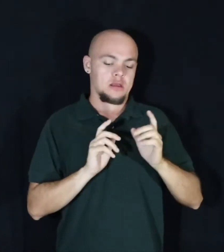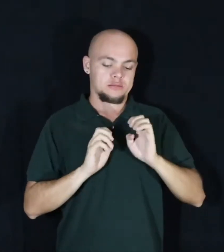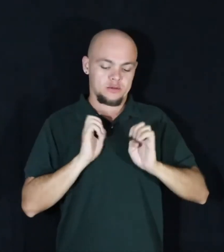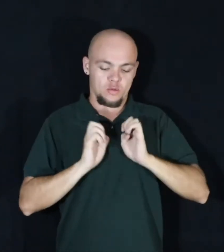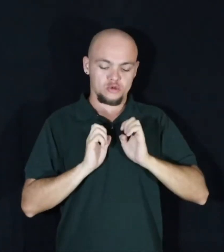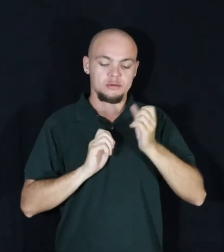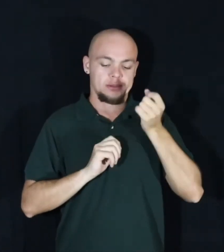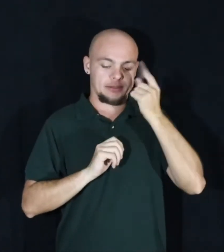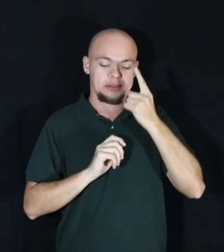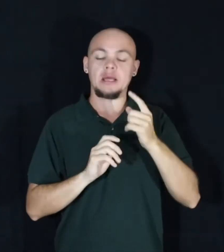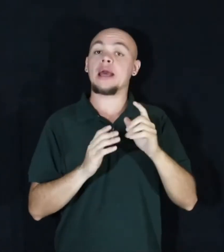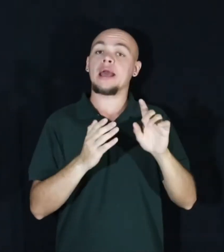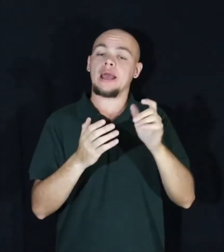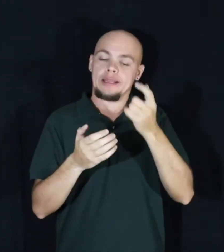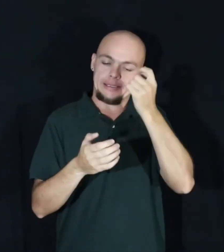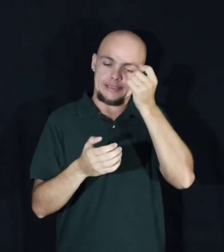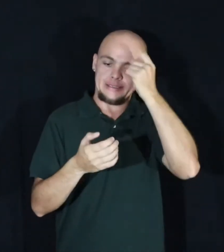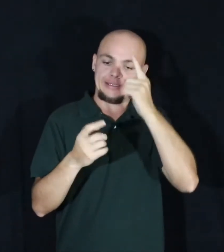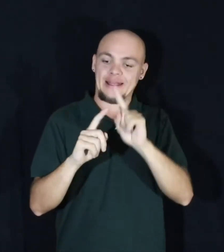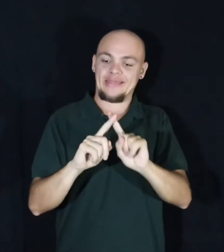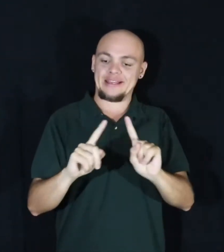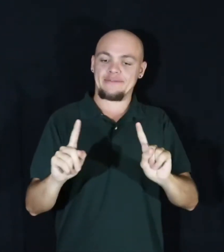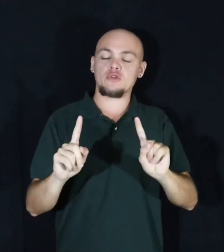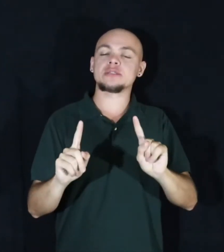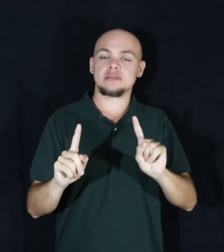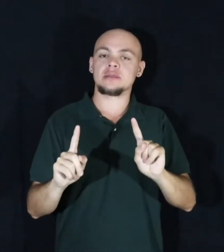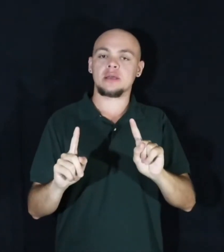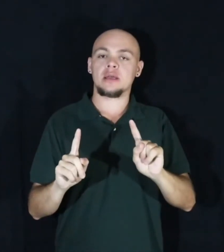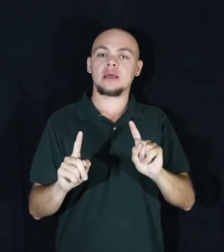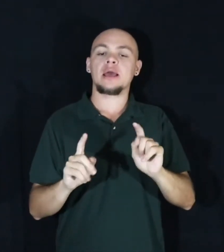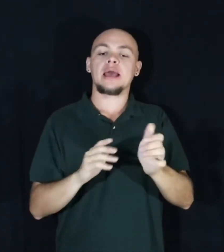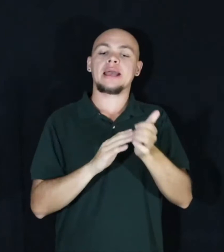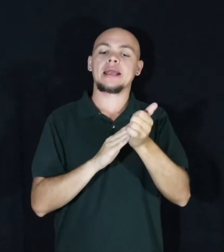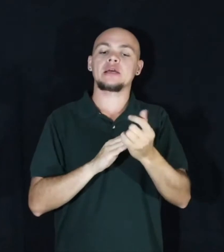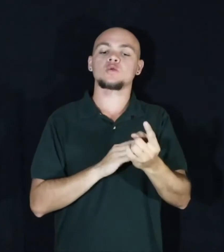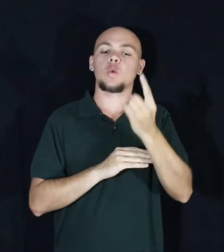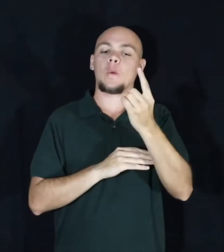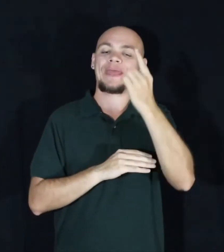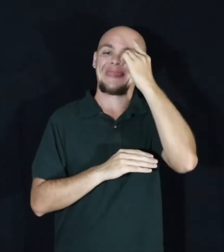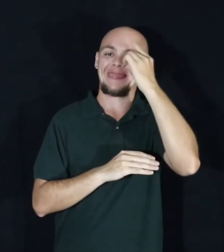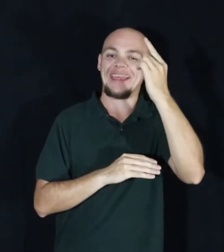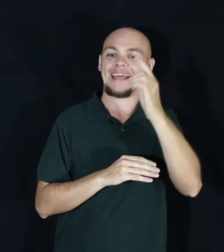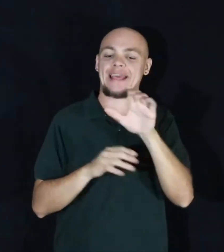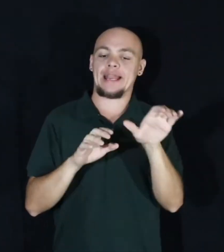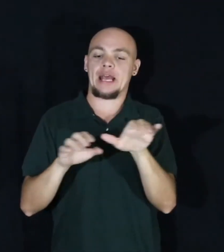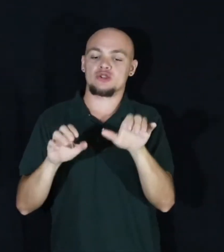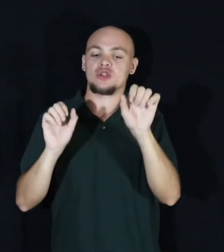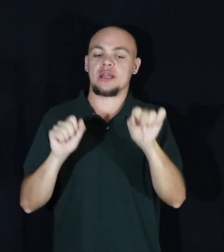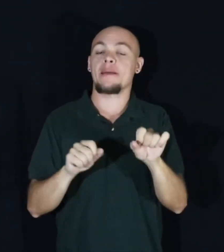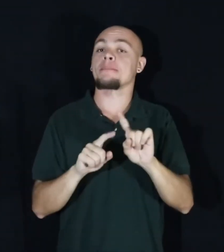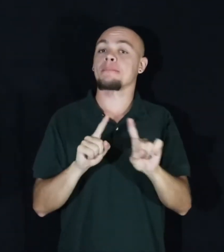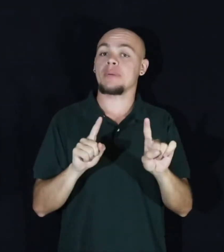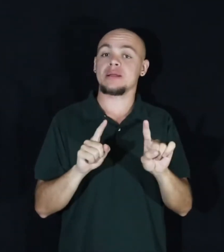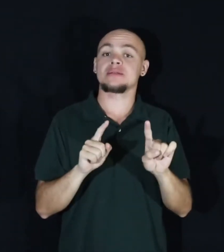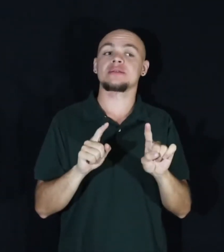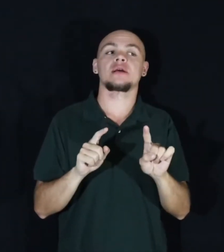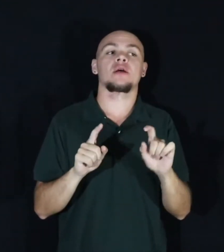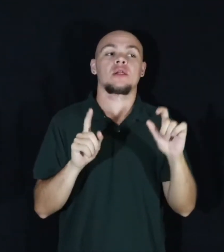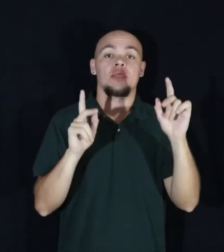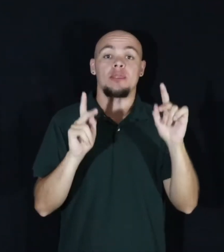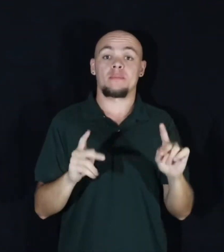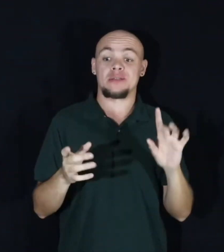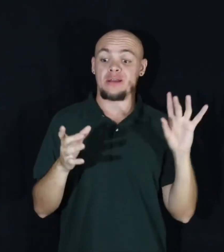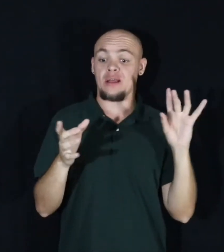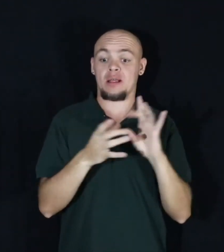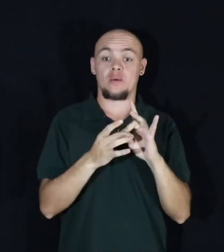them, and to use this information to guide one's thinking and action. However, the person most commonly associated with